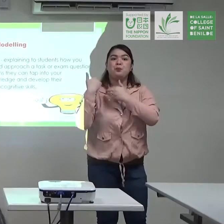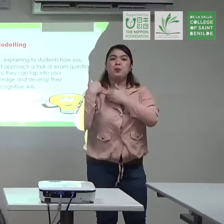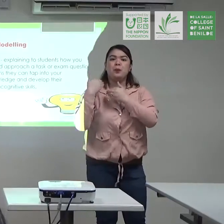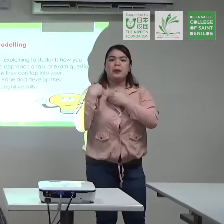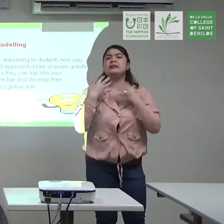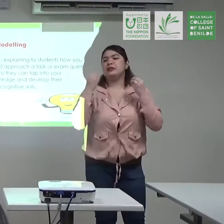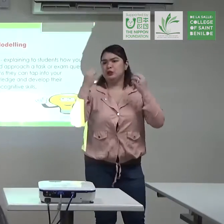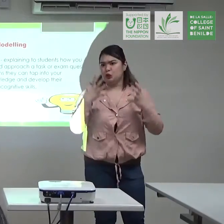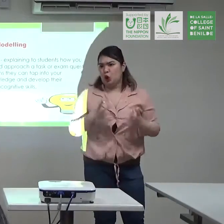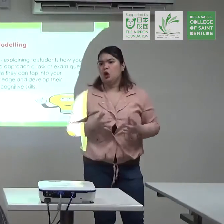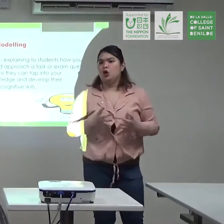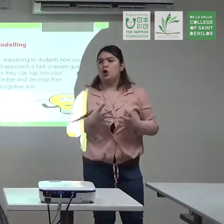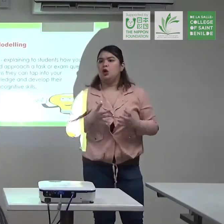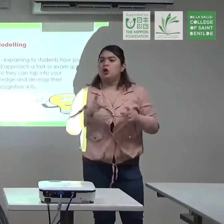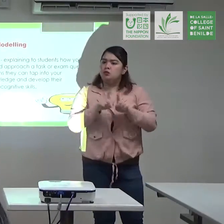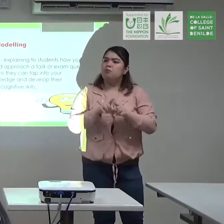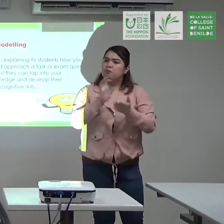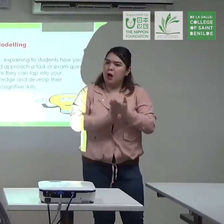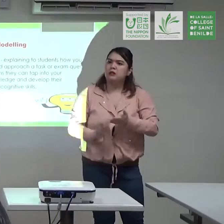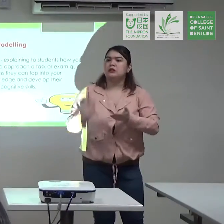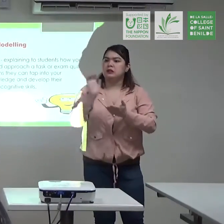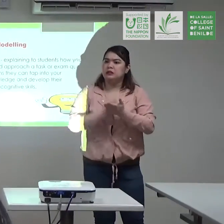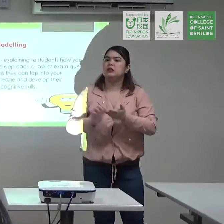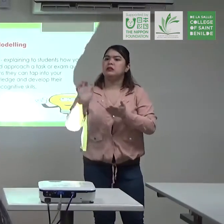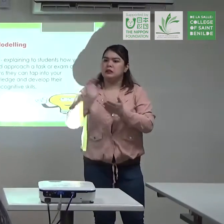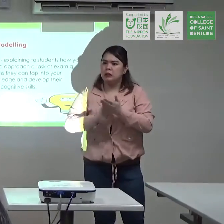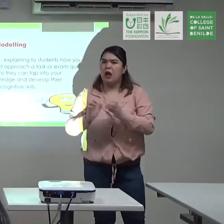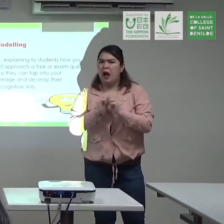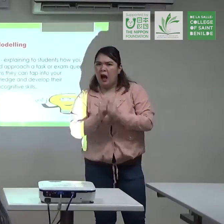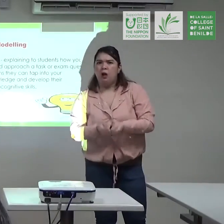and practice and put to use.